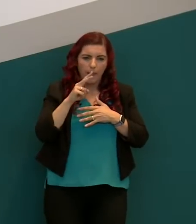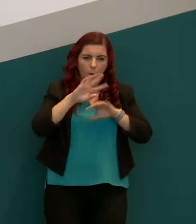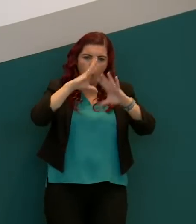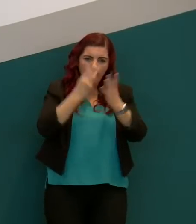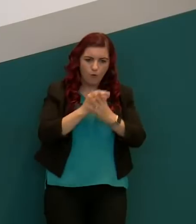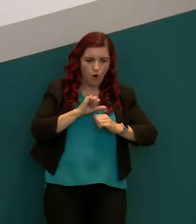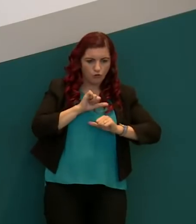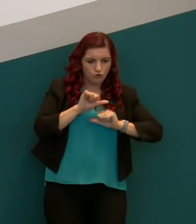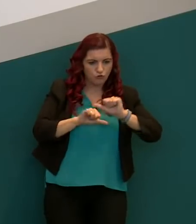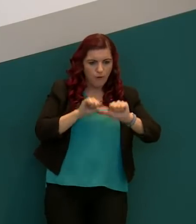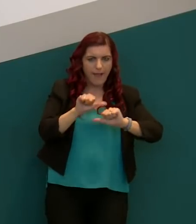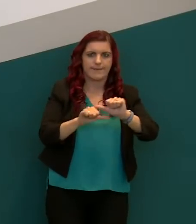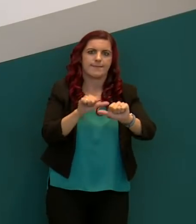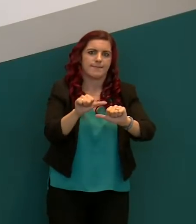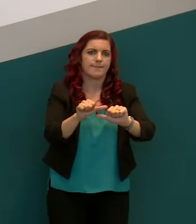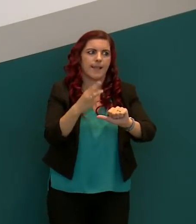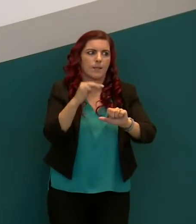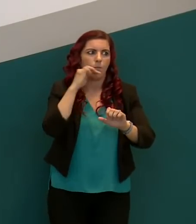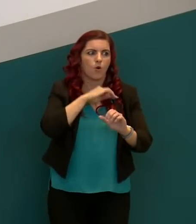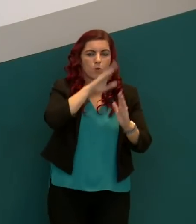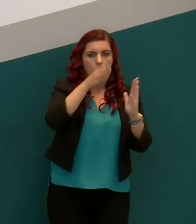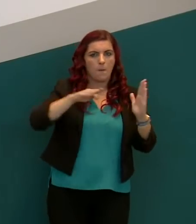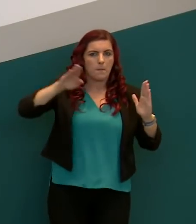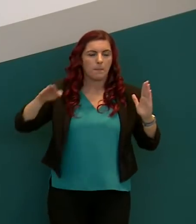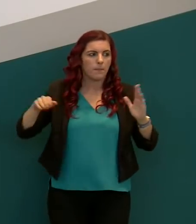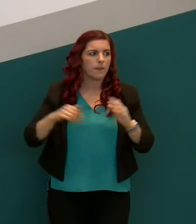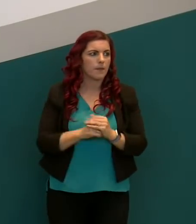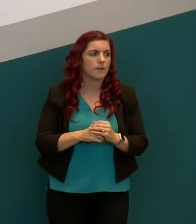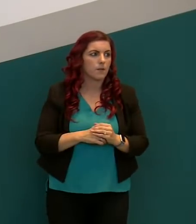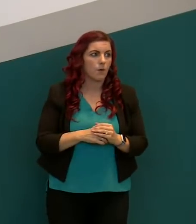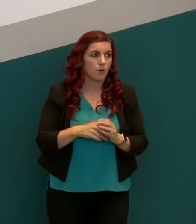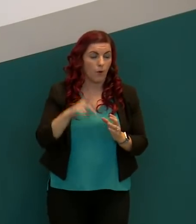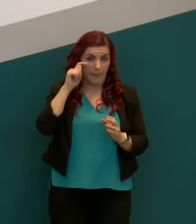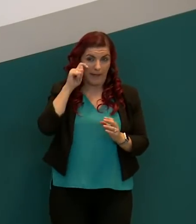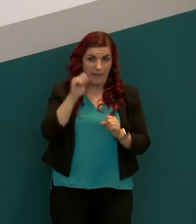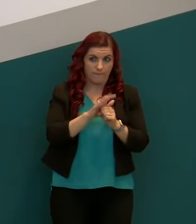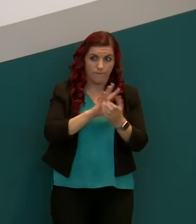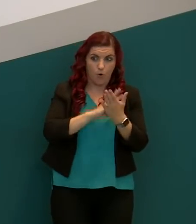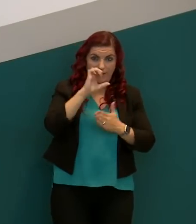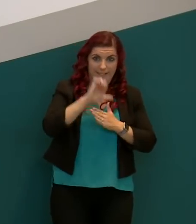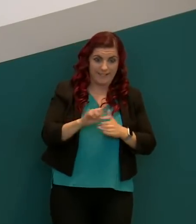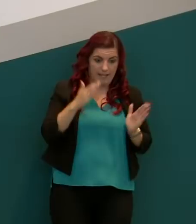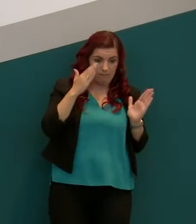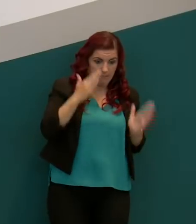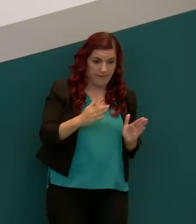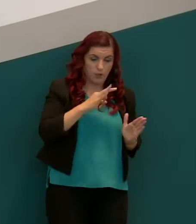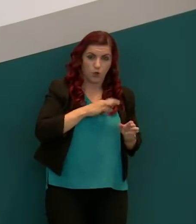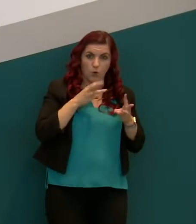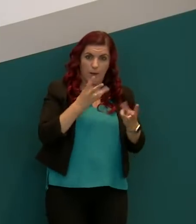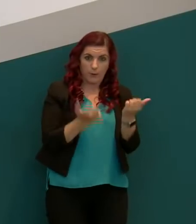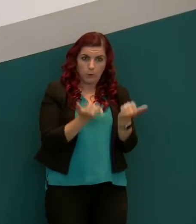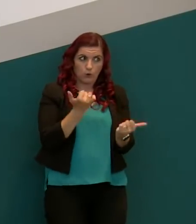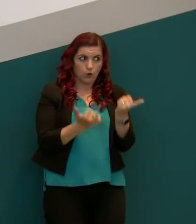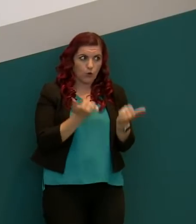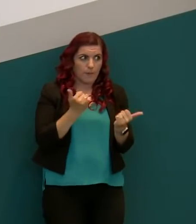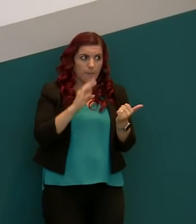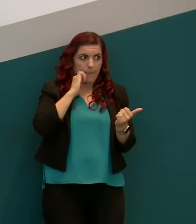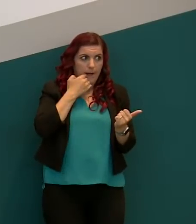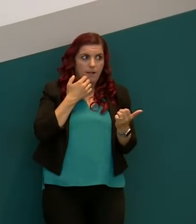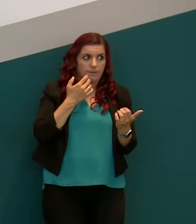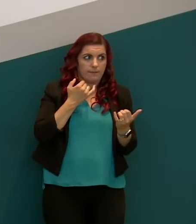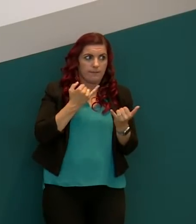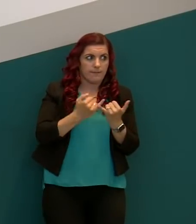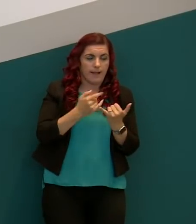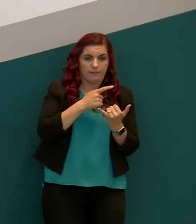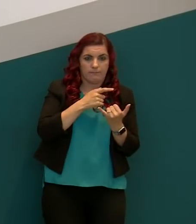are of the most importance. So would you advise people maybe to look at that 14-day instance as a good benchmark, because perhaps 14 days is just a better